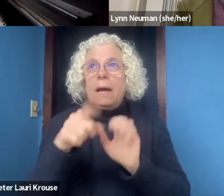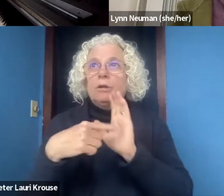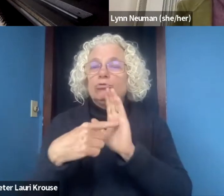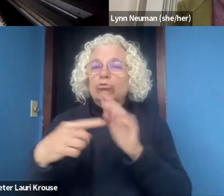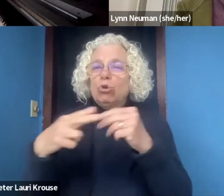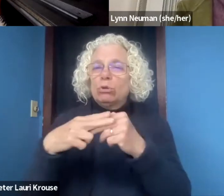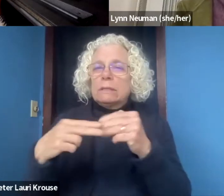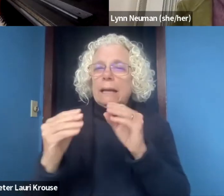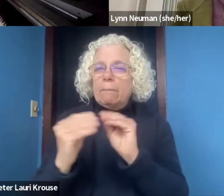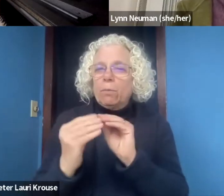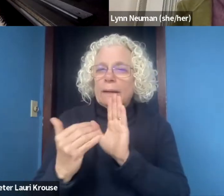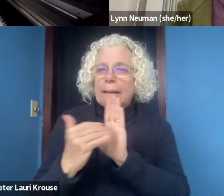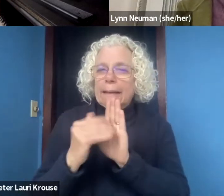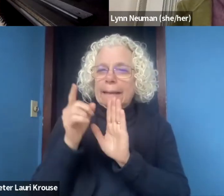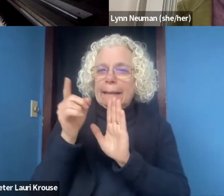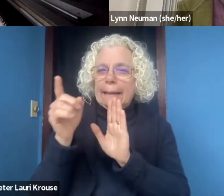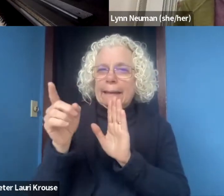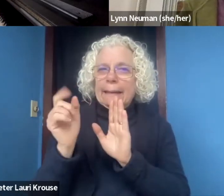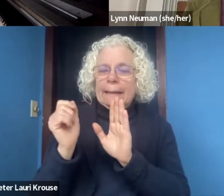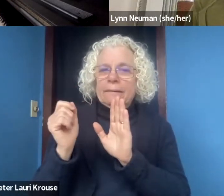please. And while we're